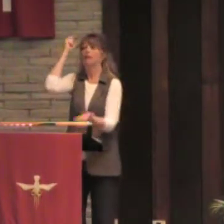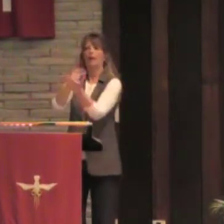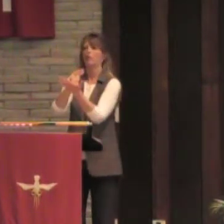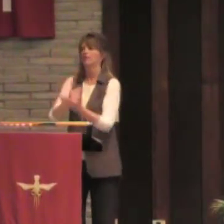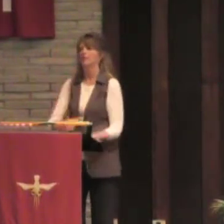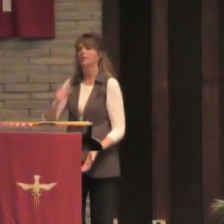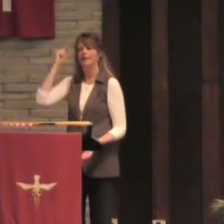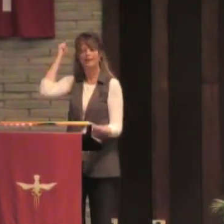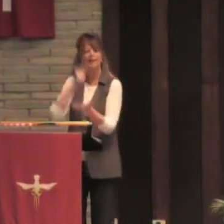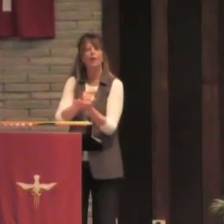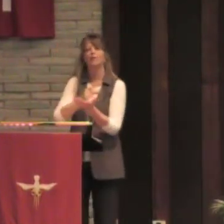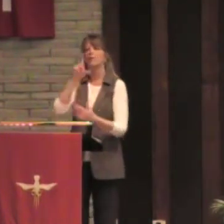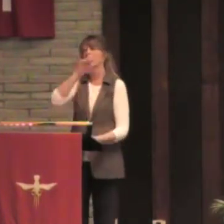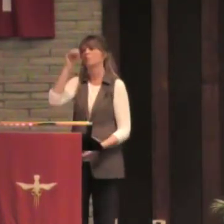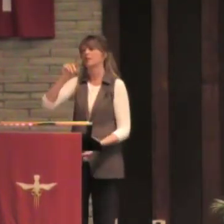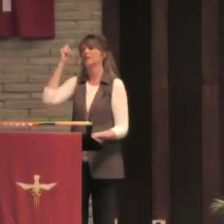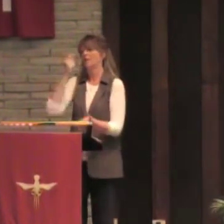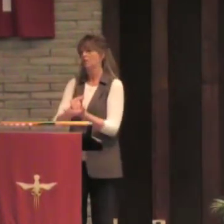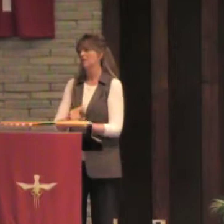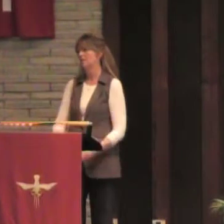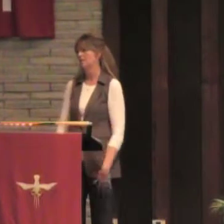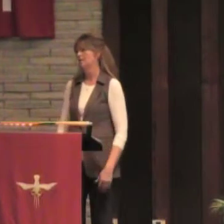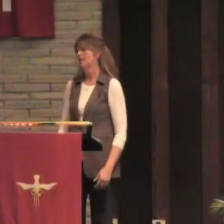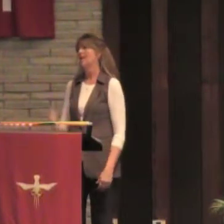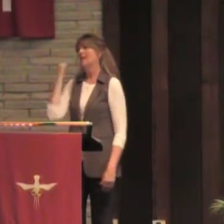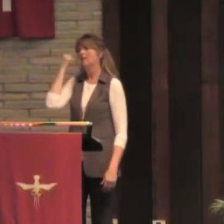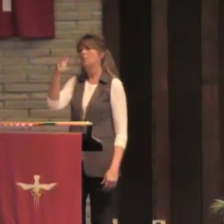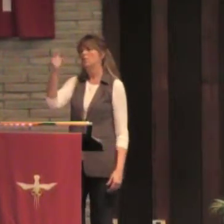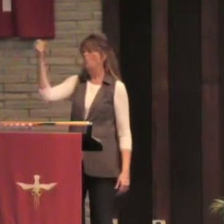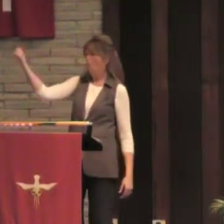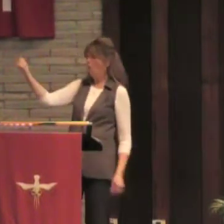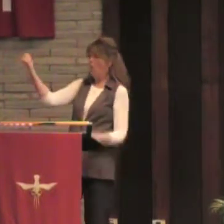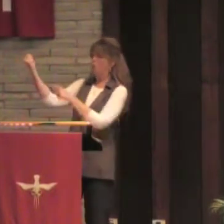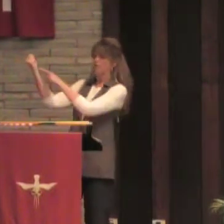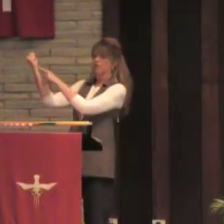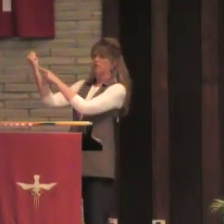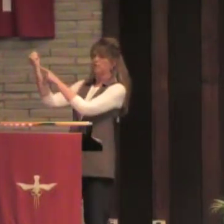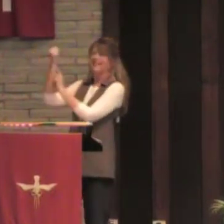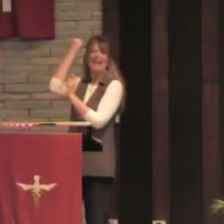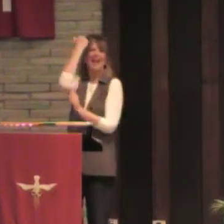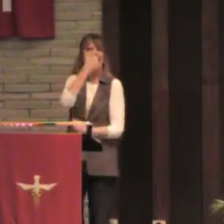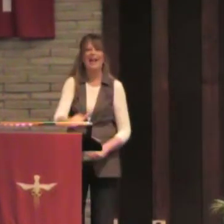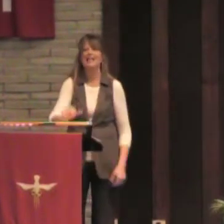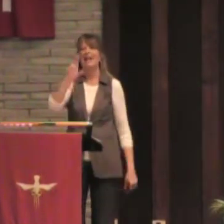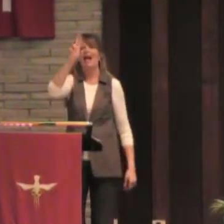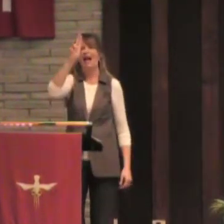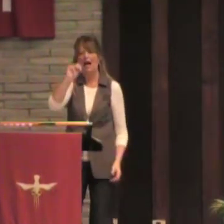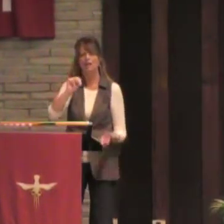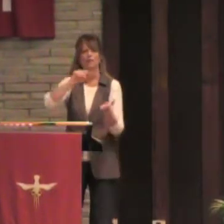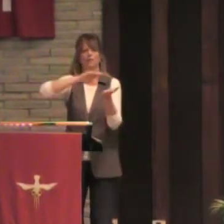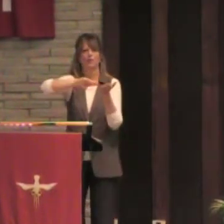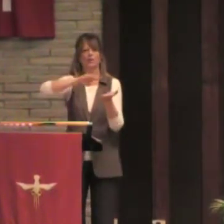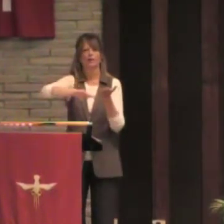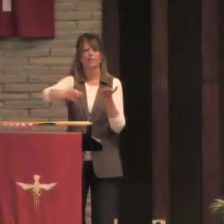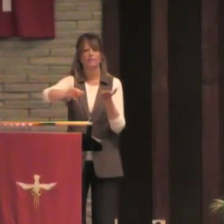Don't think that you're not sick. It's a guarantee that you will be if you hold on to those past experiences.